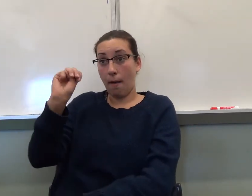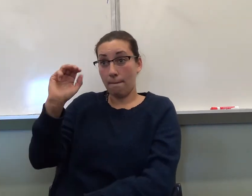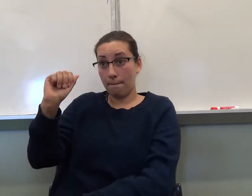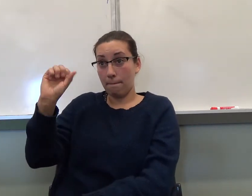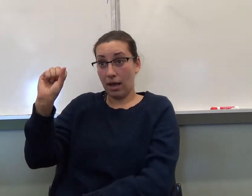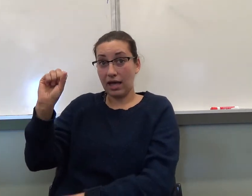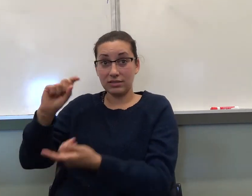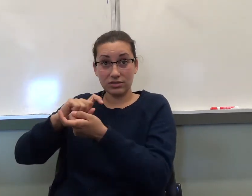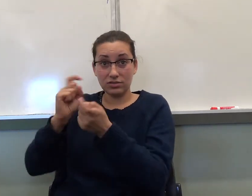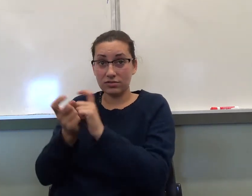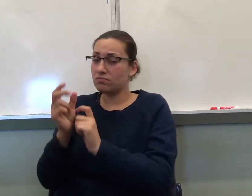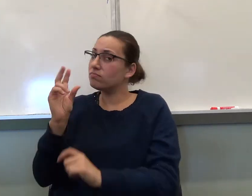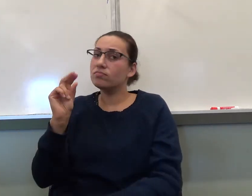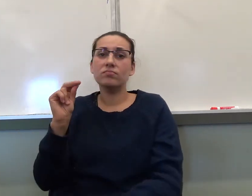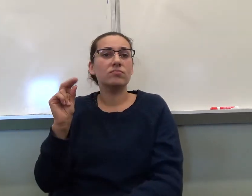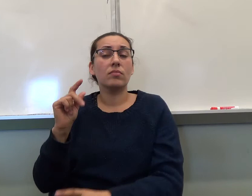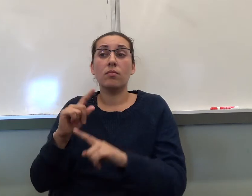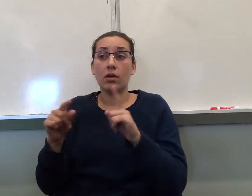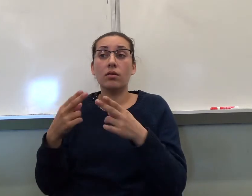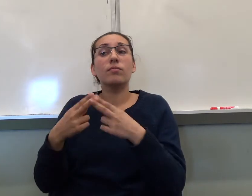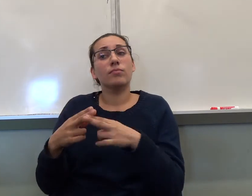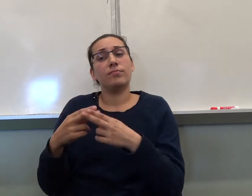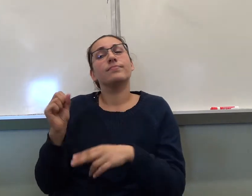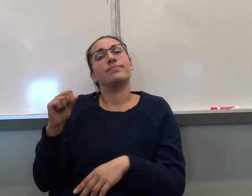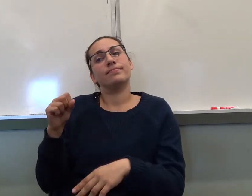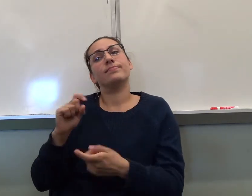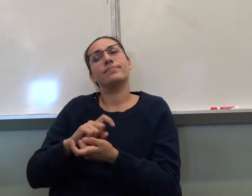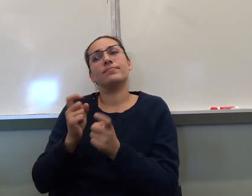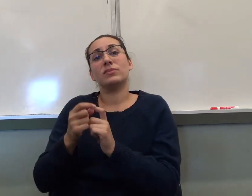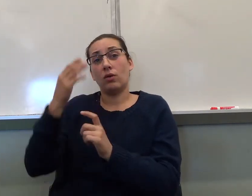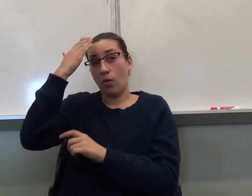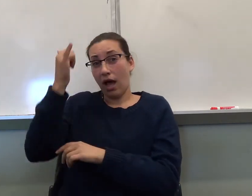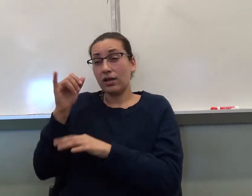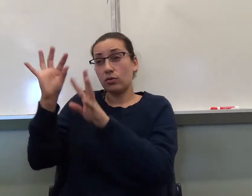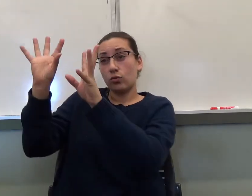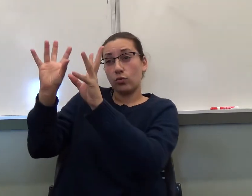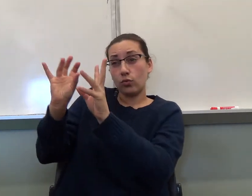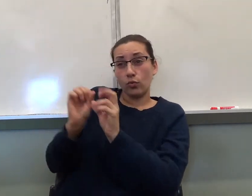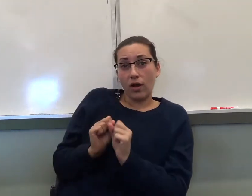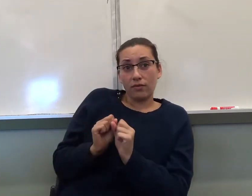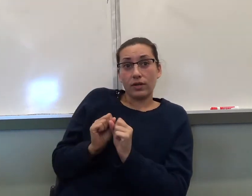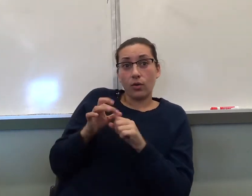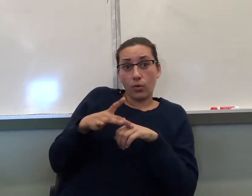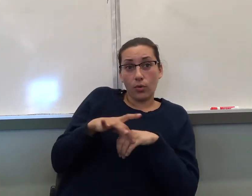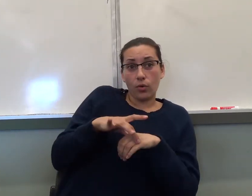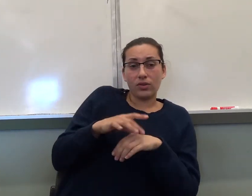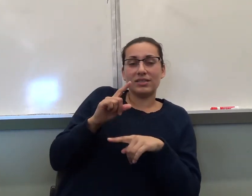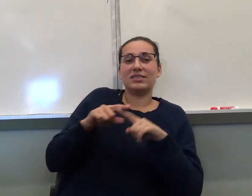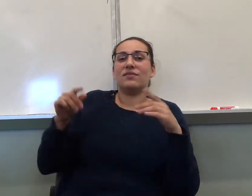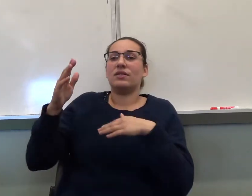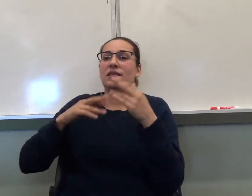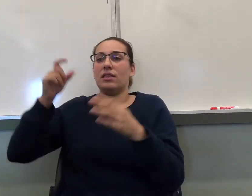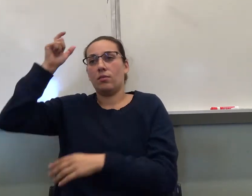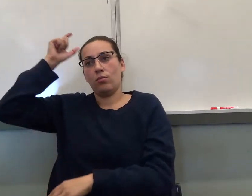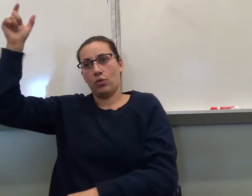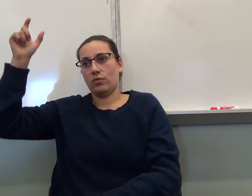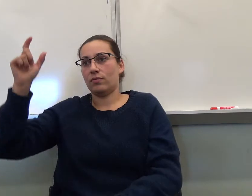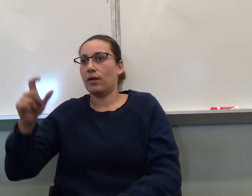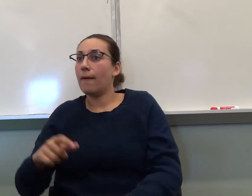doesn't. But their weight has changed because the pull of gravity on them is different depending on the planet. Obviously, the Earth has a